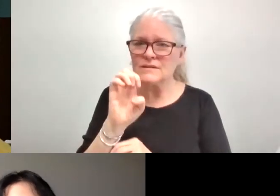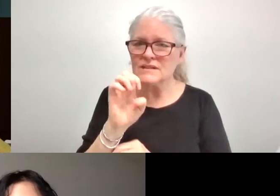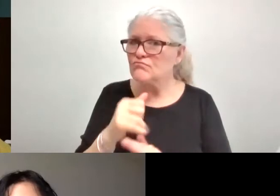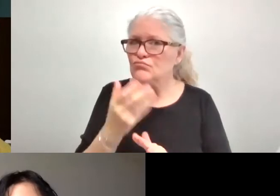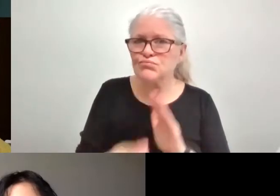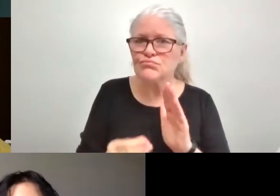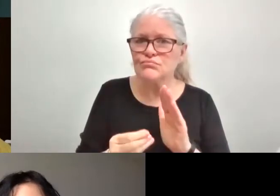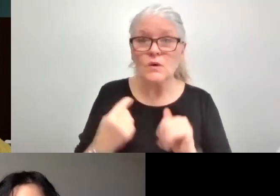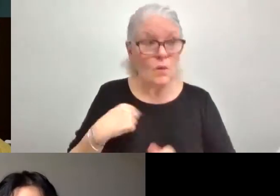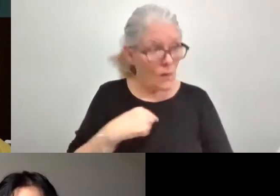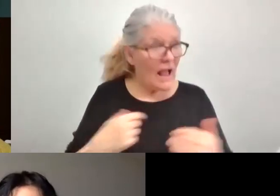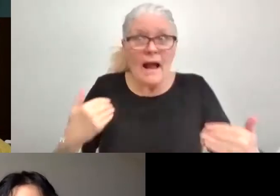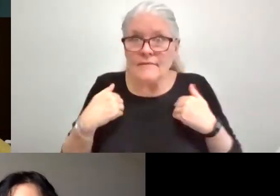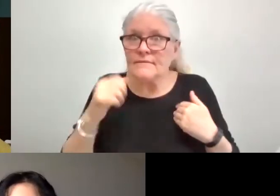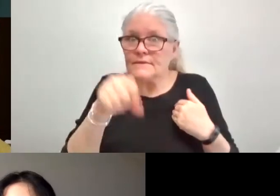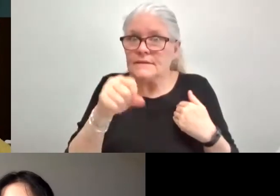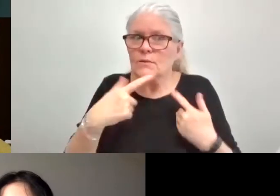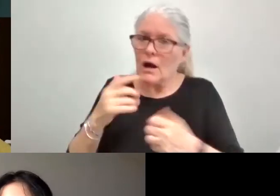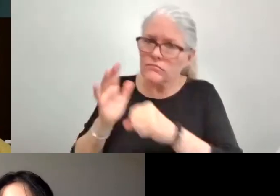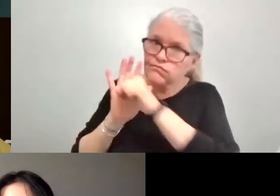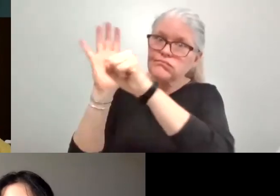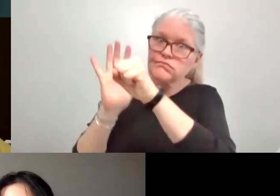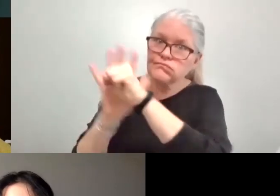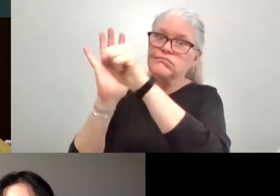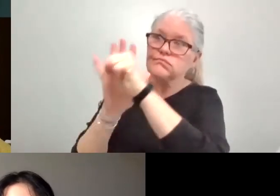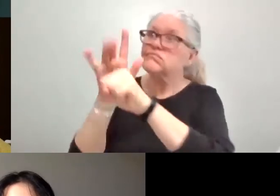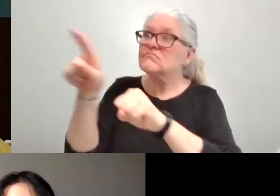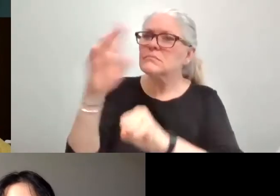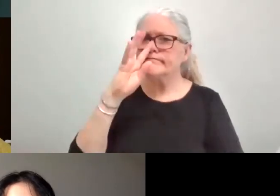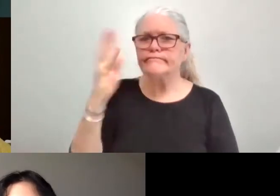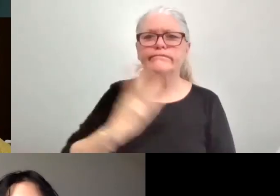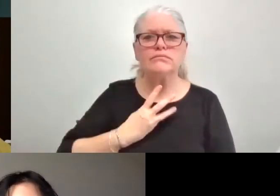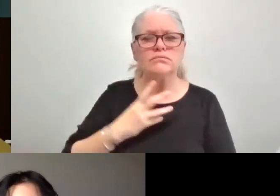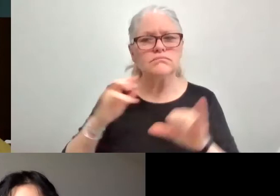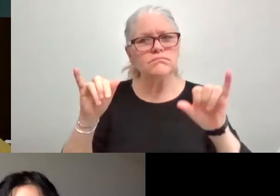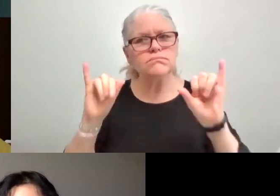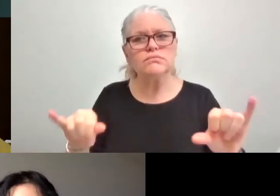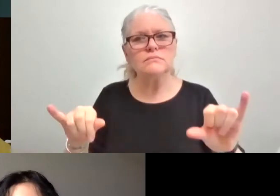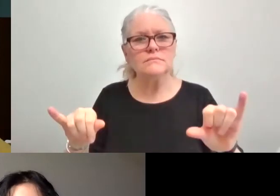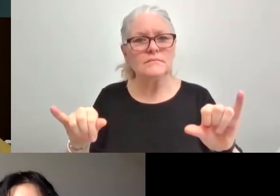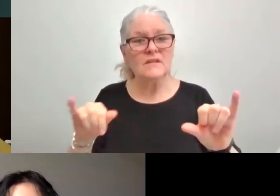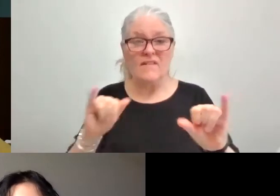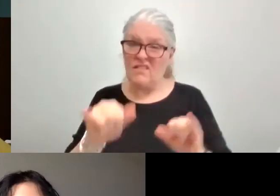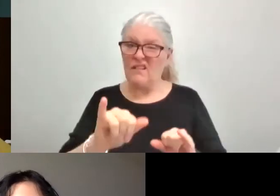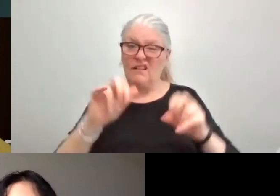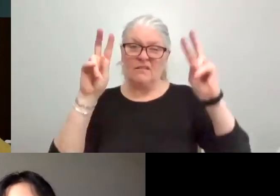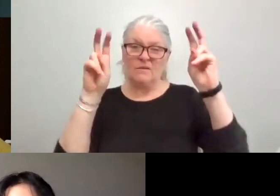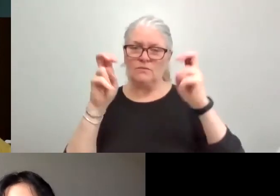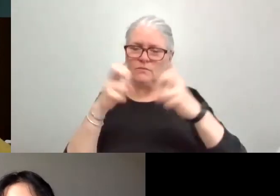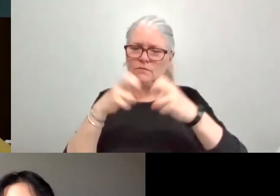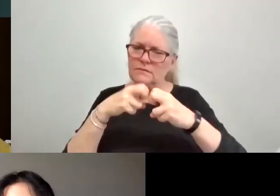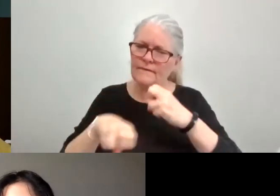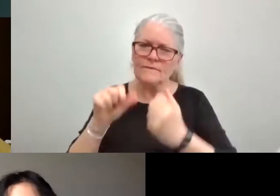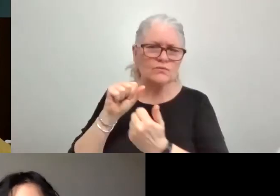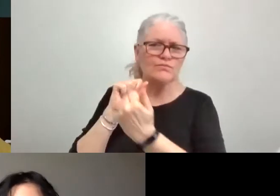reality, we do. We're just not listened to. And I think that's such a huge issue that it's so hard to tackle, especially with